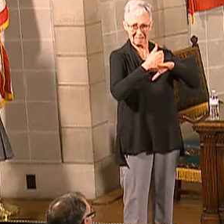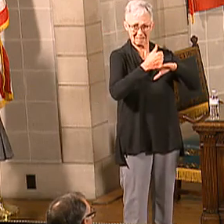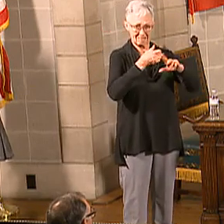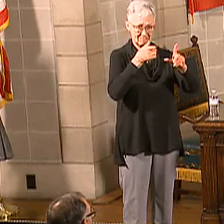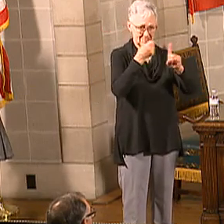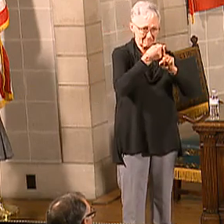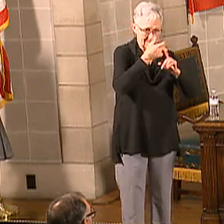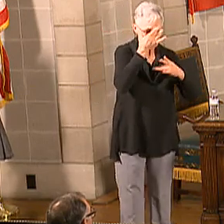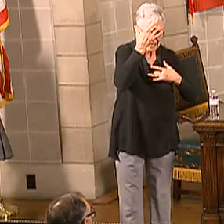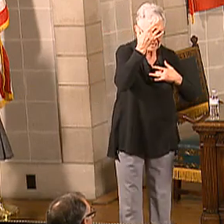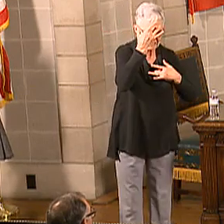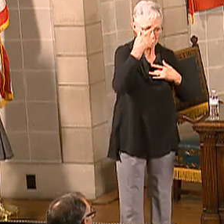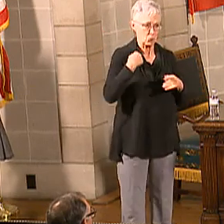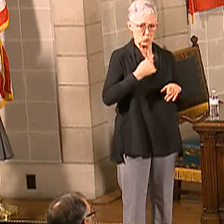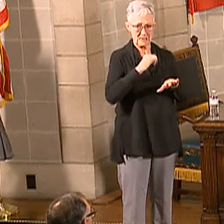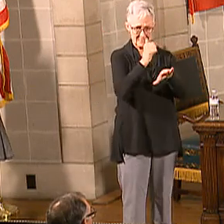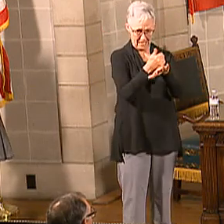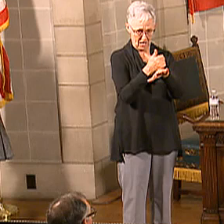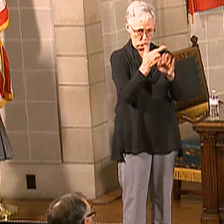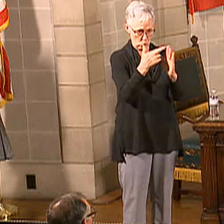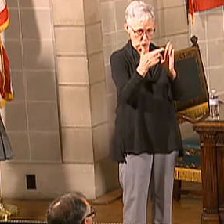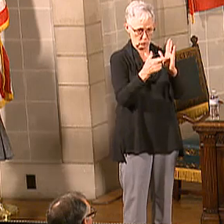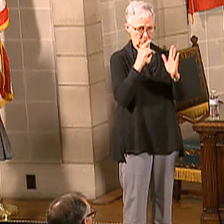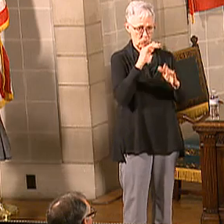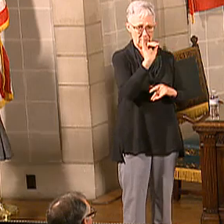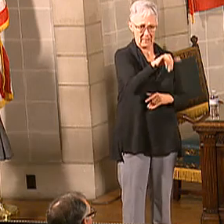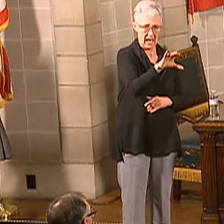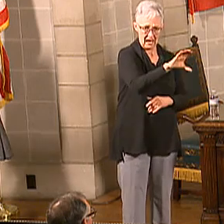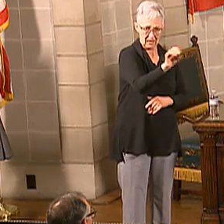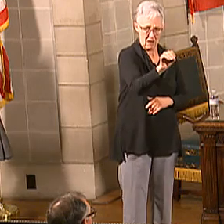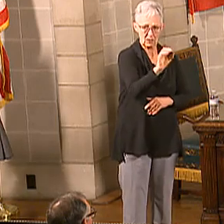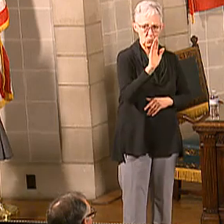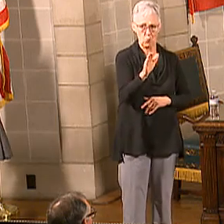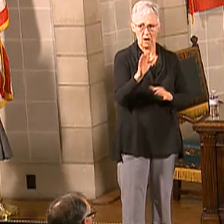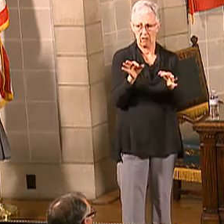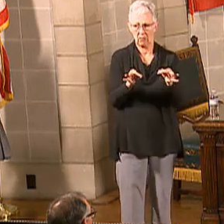all at once. They will just be relaxed. So we may go from 10 to maybe 20 or 25,